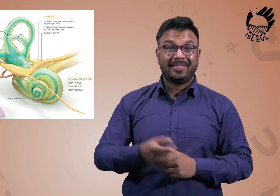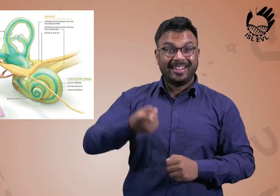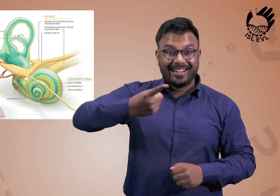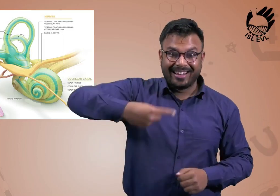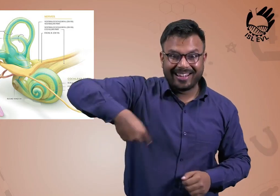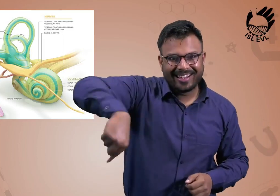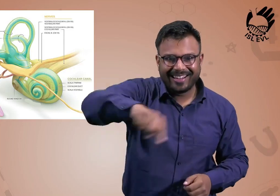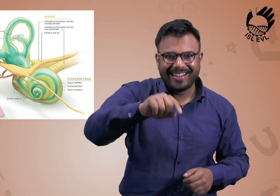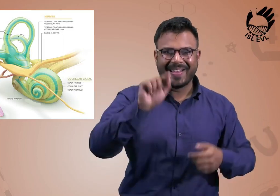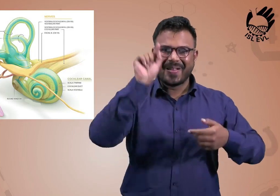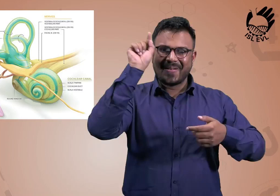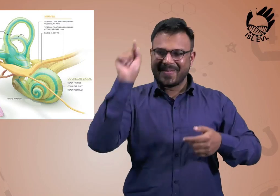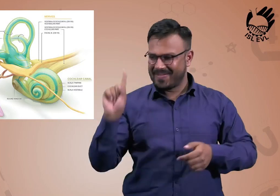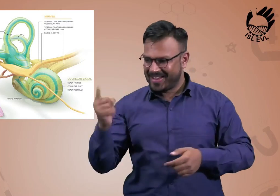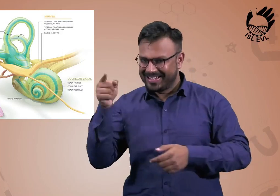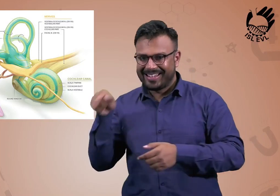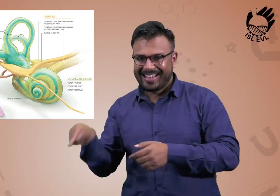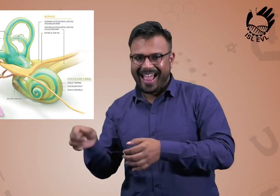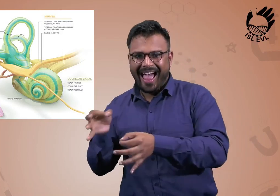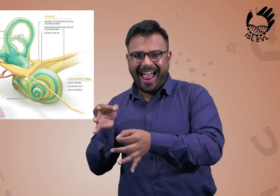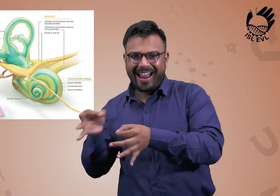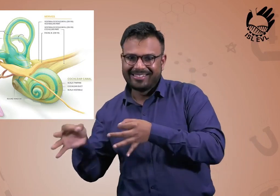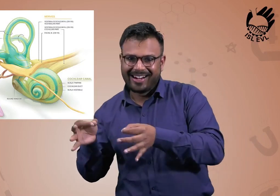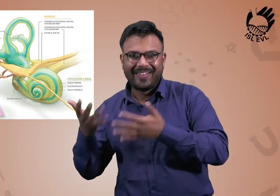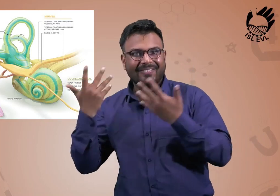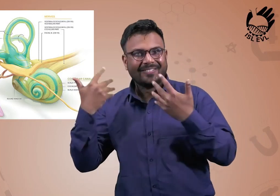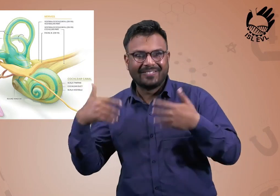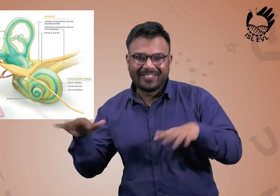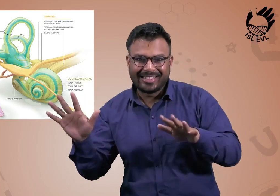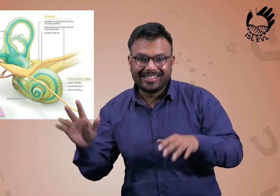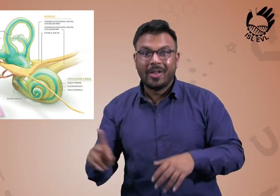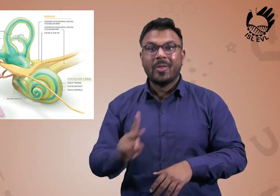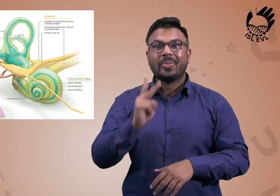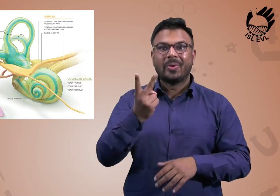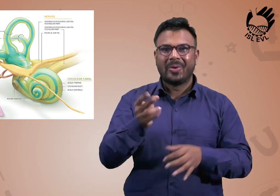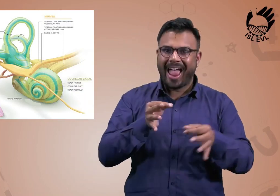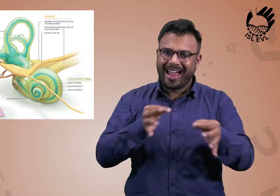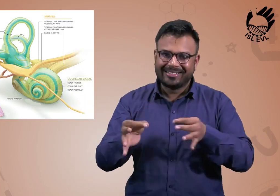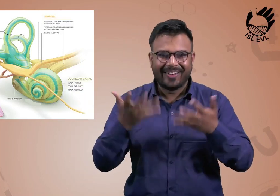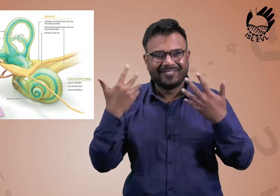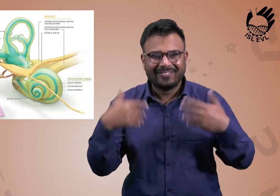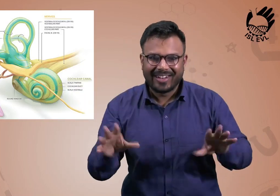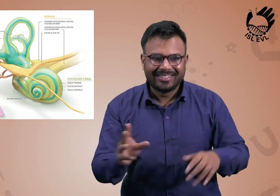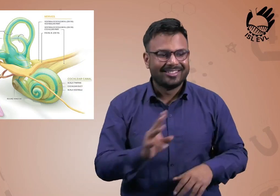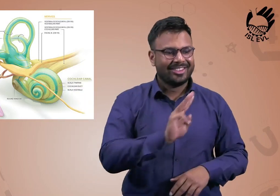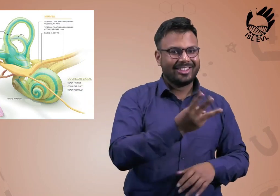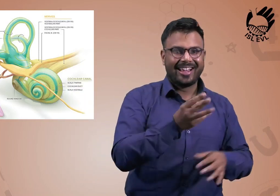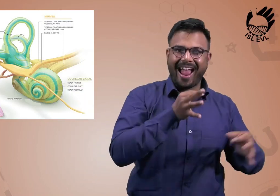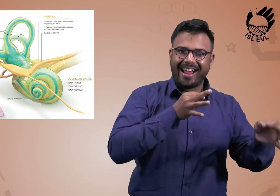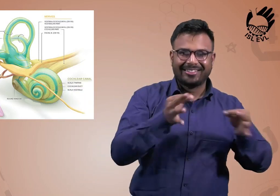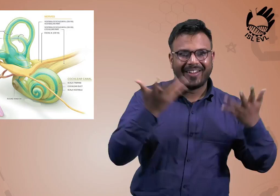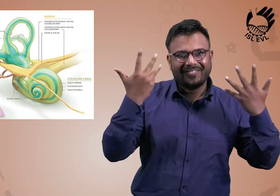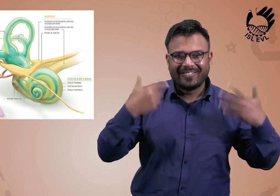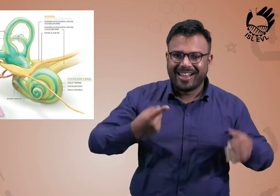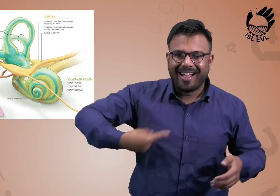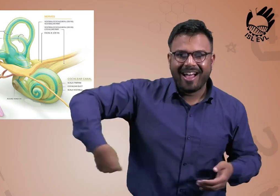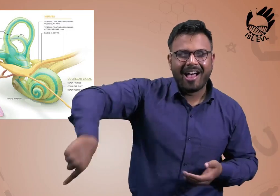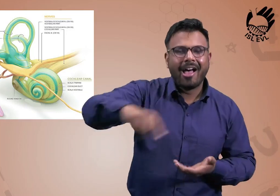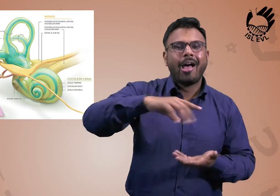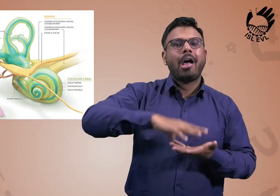which matches the need of the deaf child. So we learnt about the outer ear, the middle ear, and the inner ear.